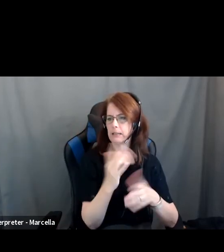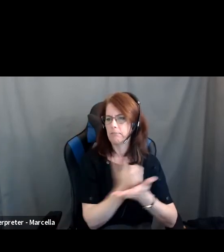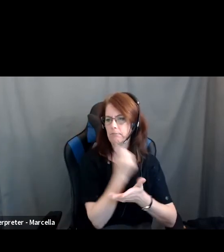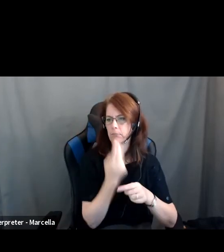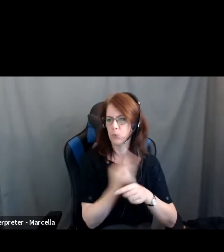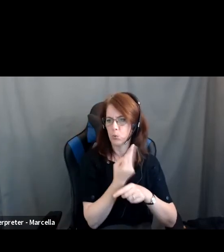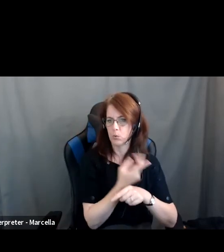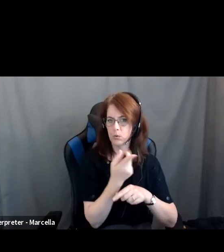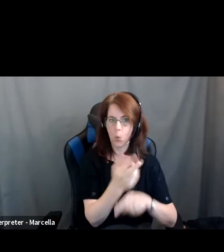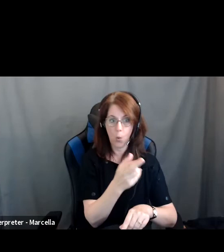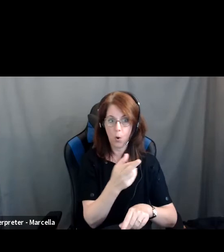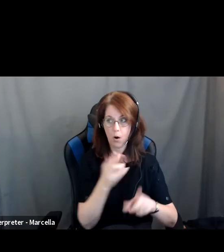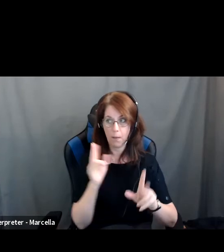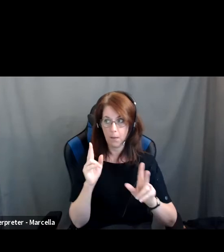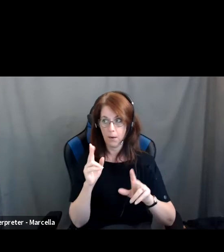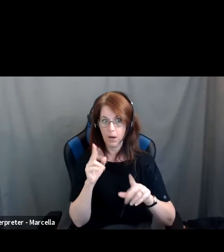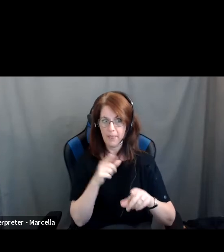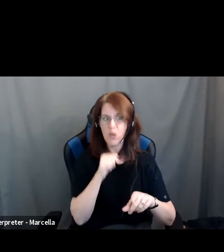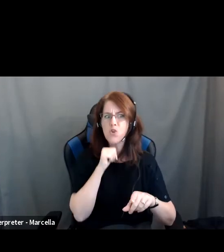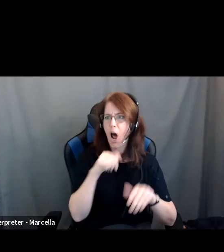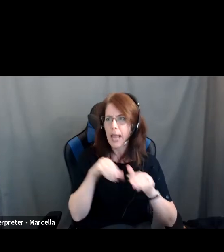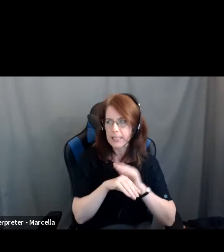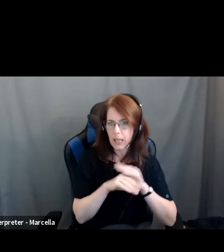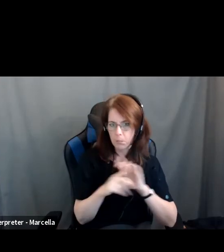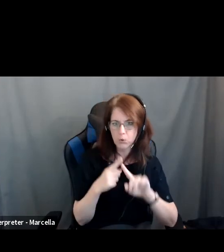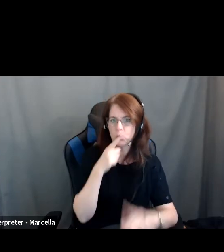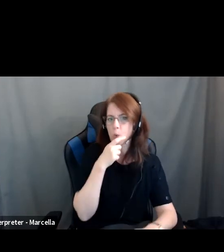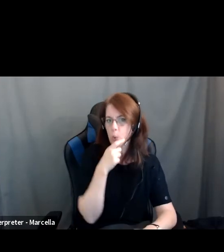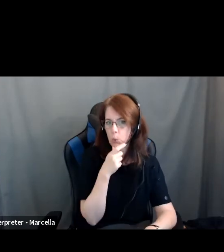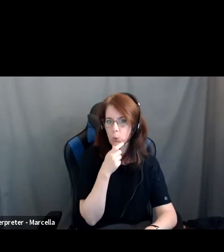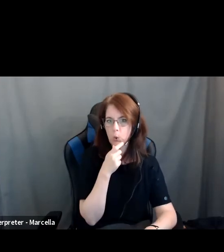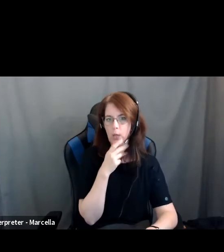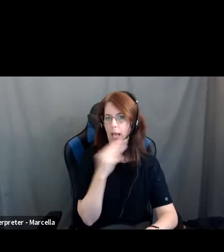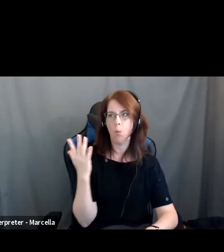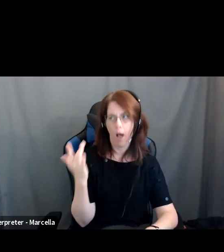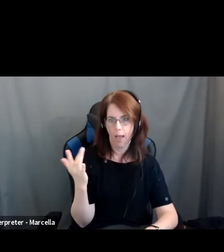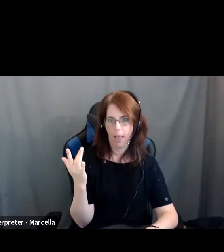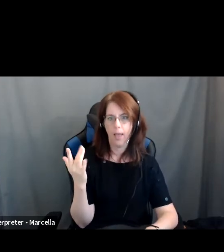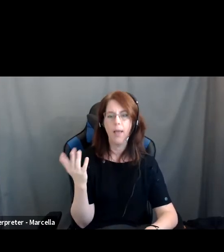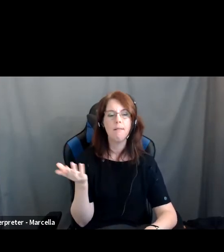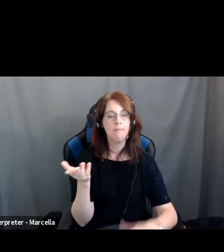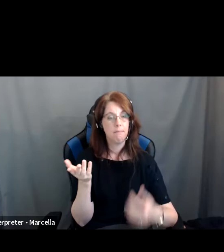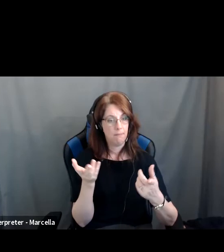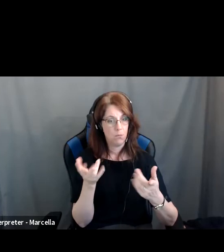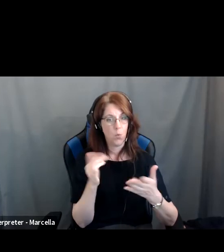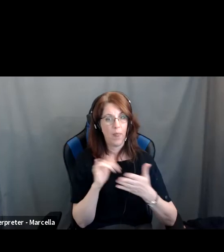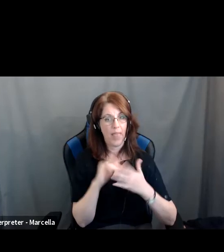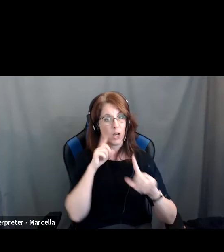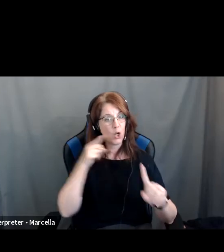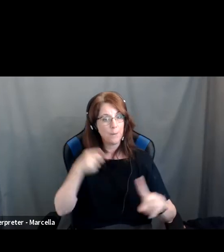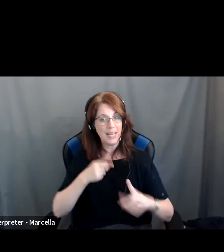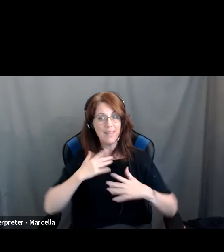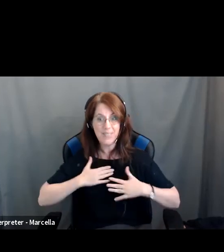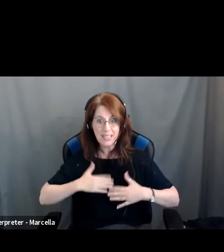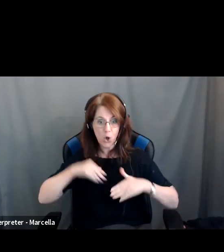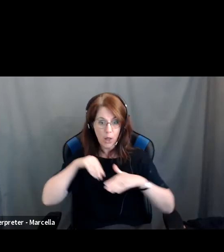not accessible to everyone? And who are they not accessible to? And this could, come down to physical